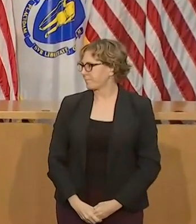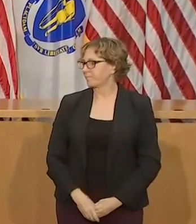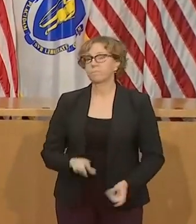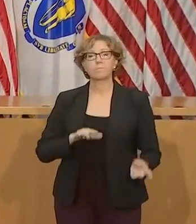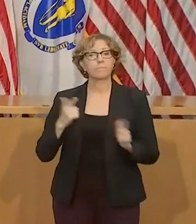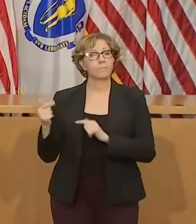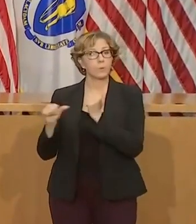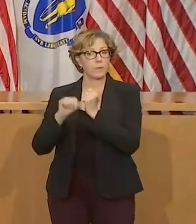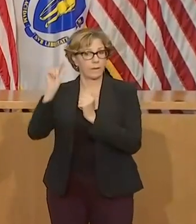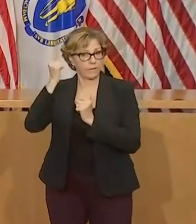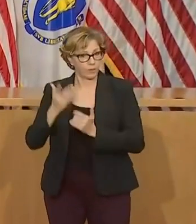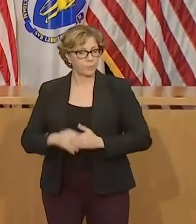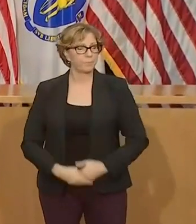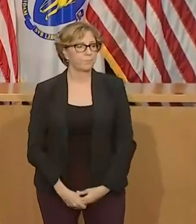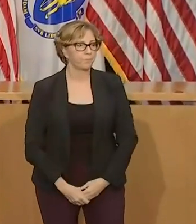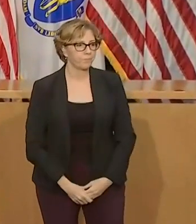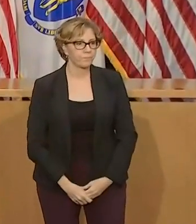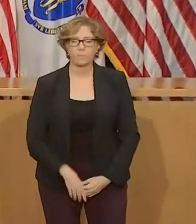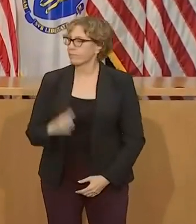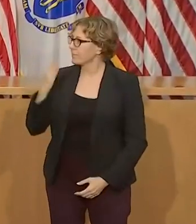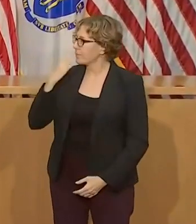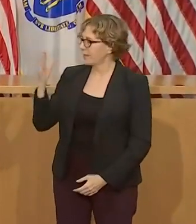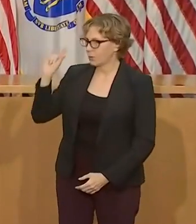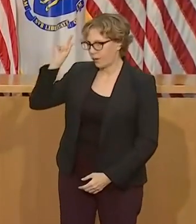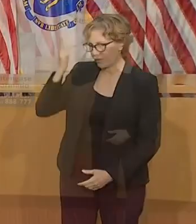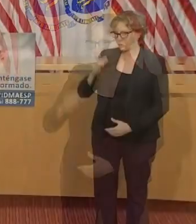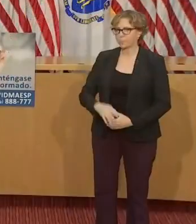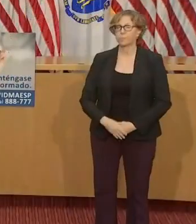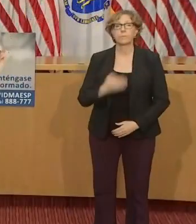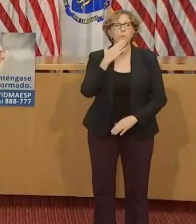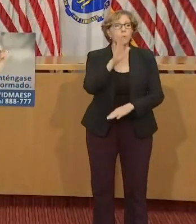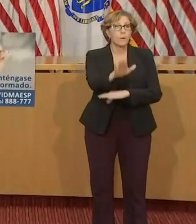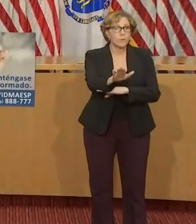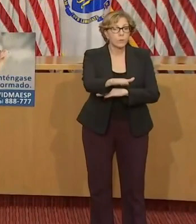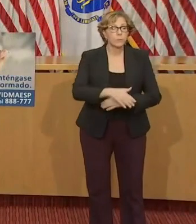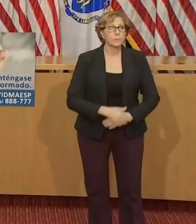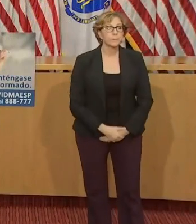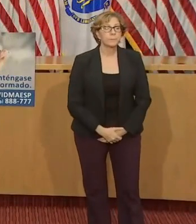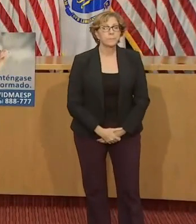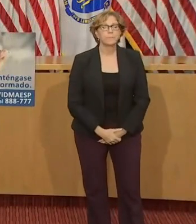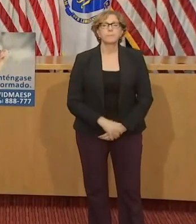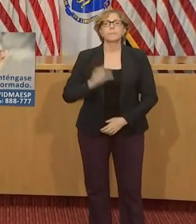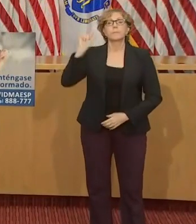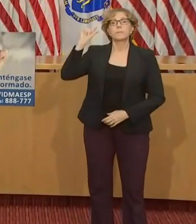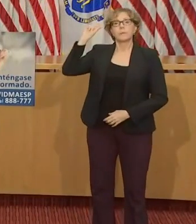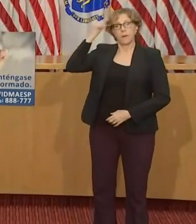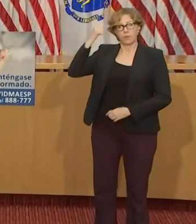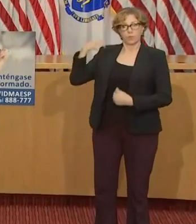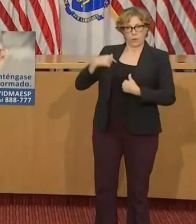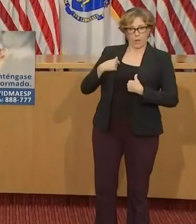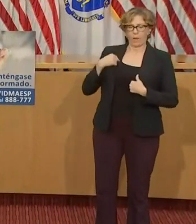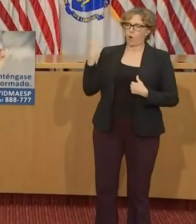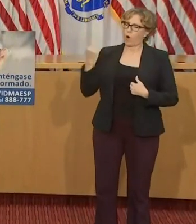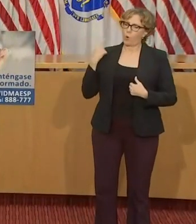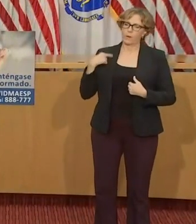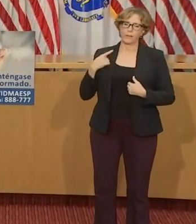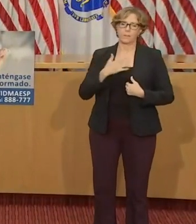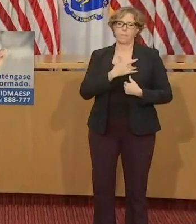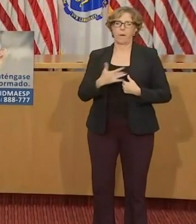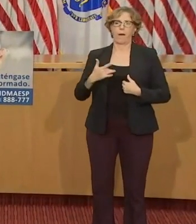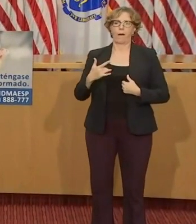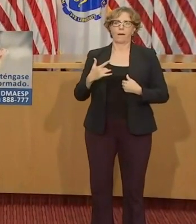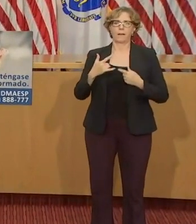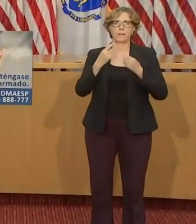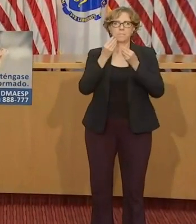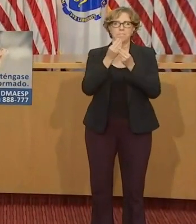Thank you, Governor, and good afternoon. Governor. All right, that was Governor Charlie Baker there giving us the daily briefing